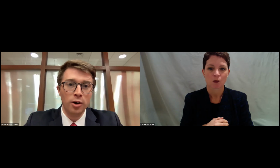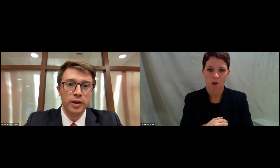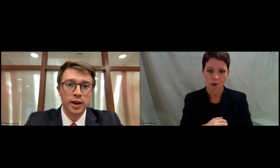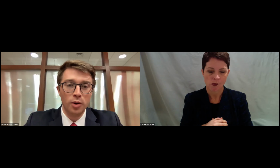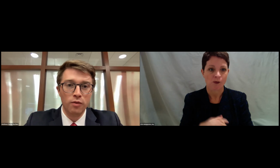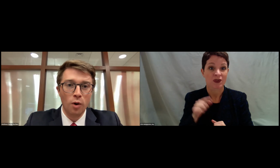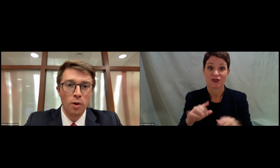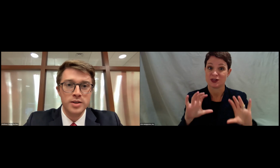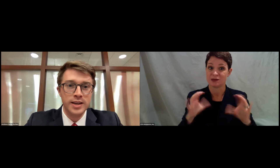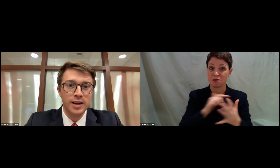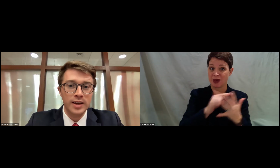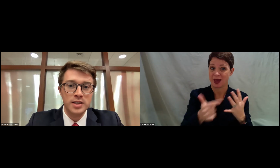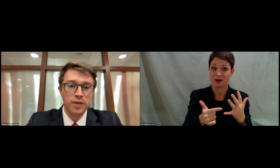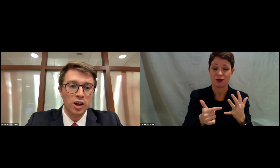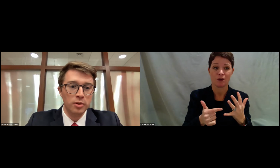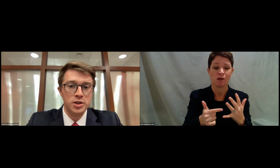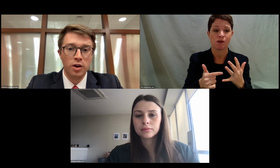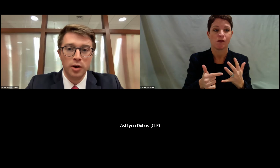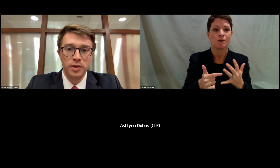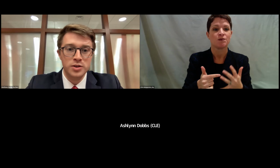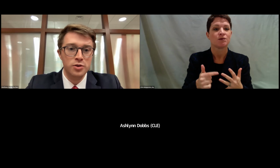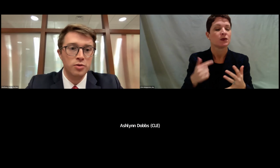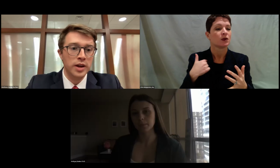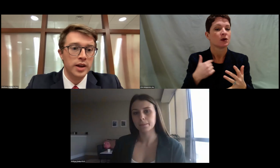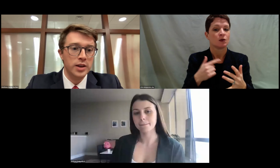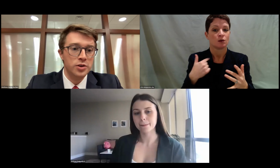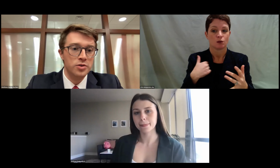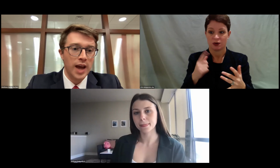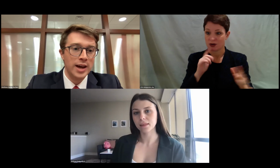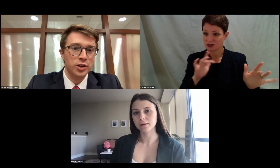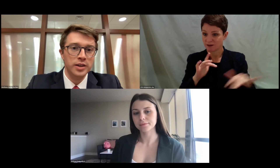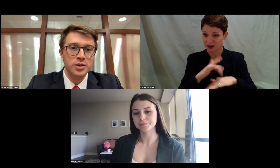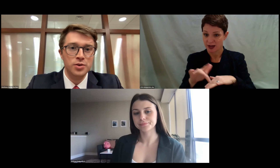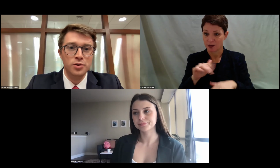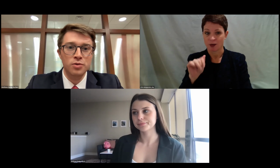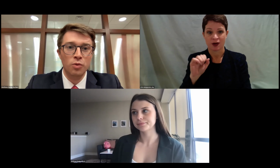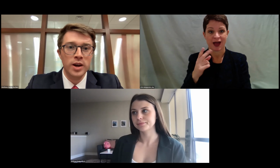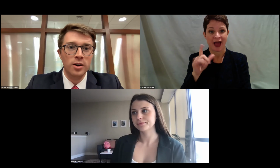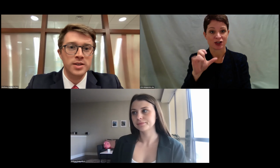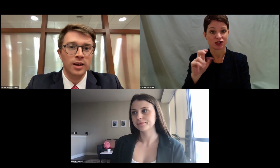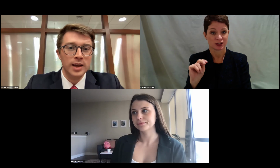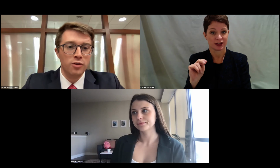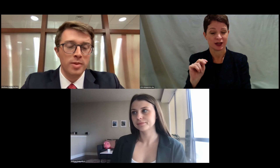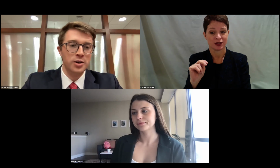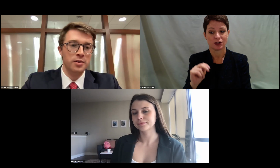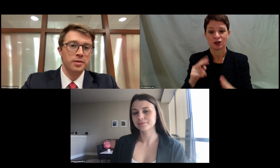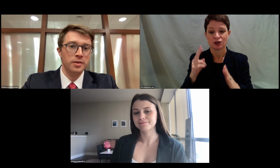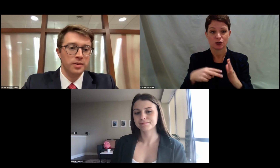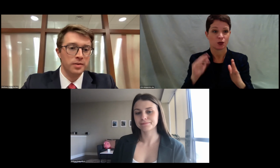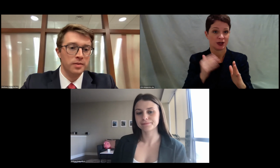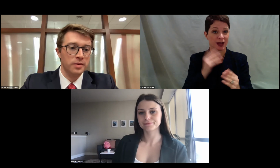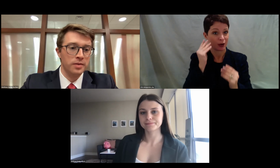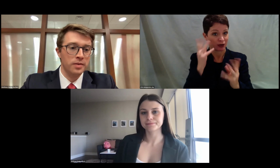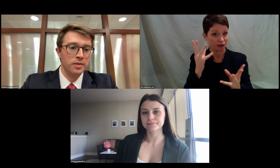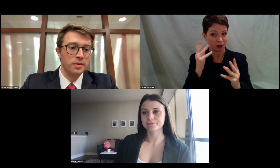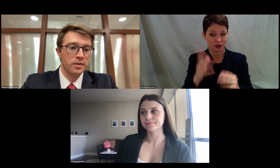This panel and going forward, CLE is available. So I'm going to introduce Ashlyn to read our CLE information.